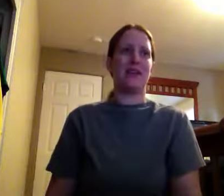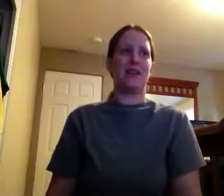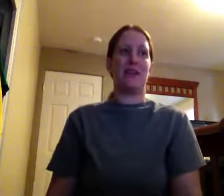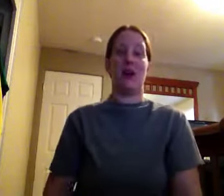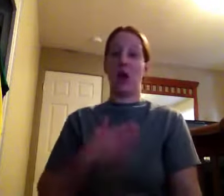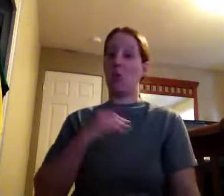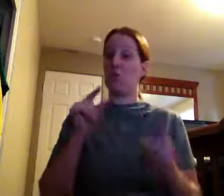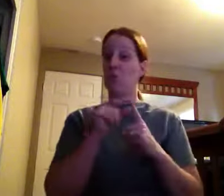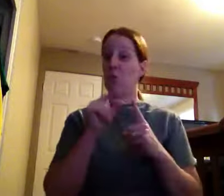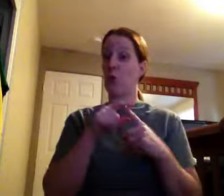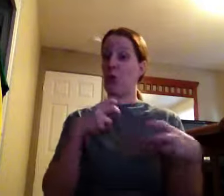problem,